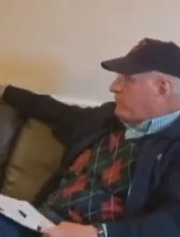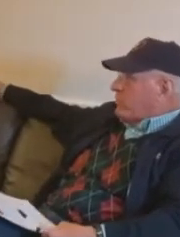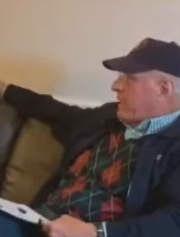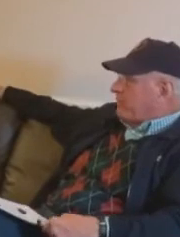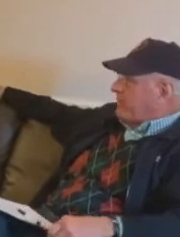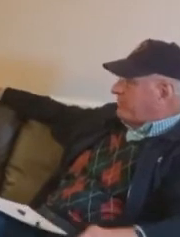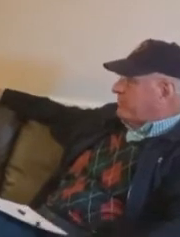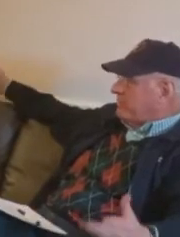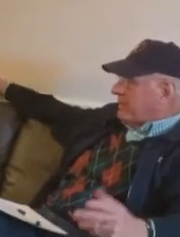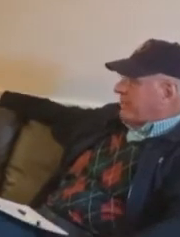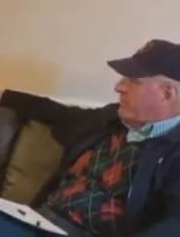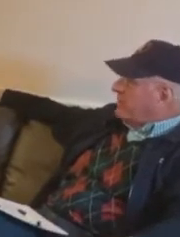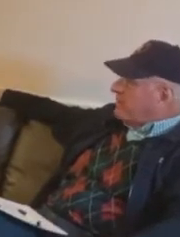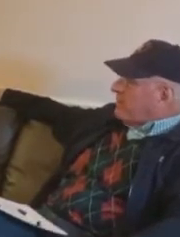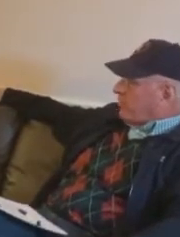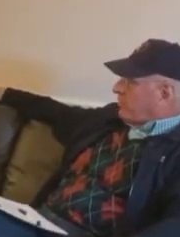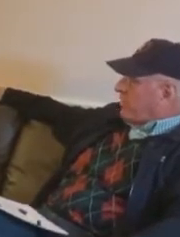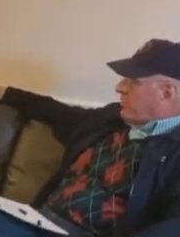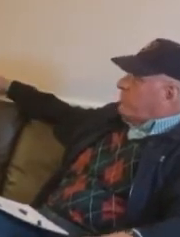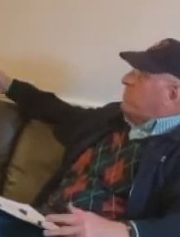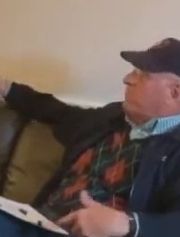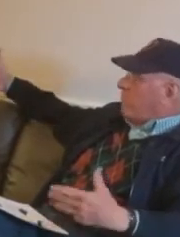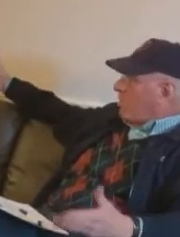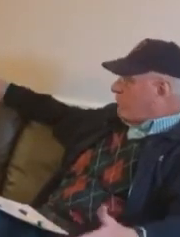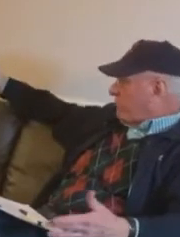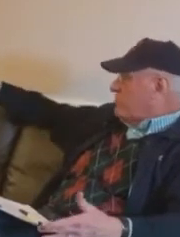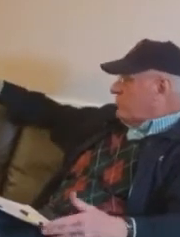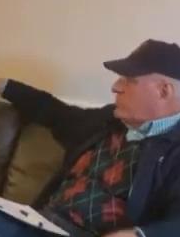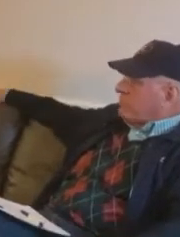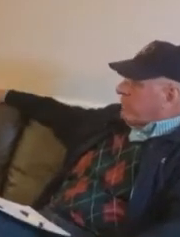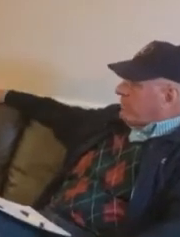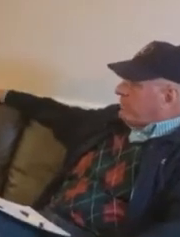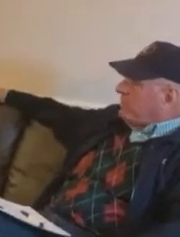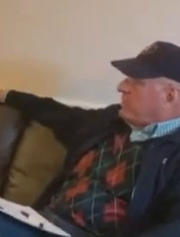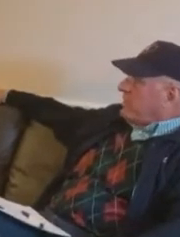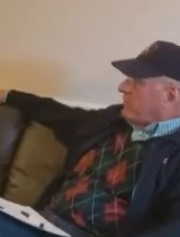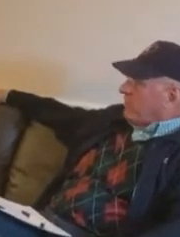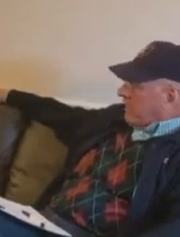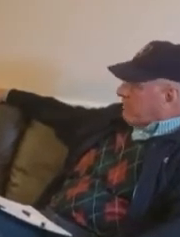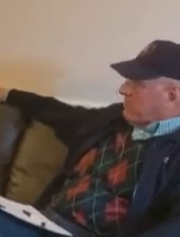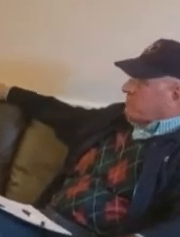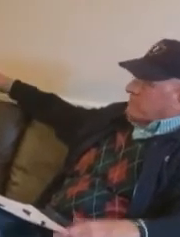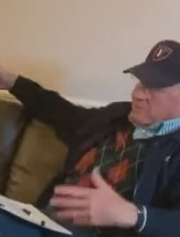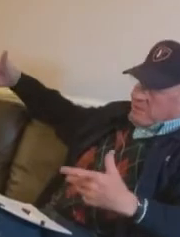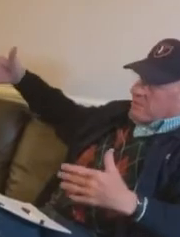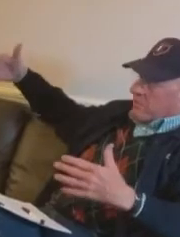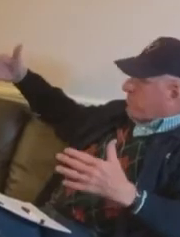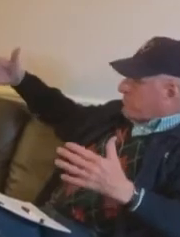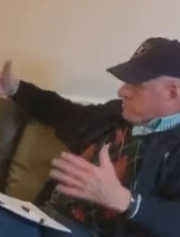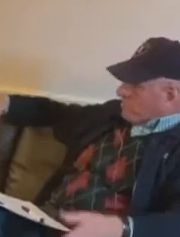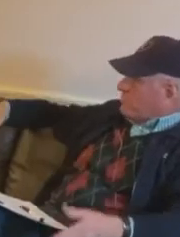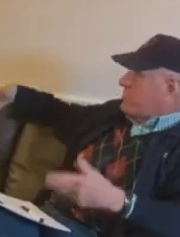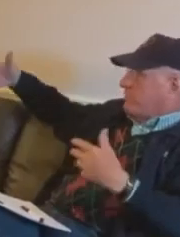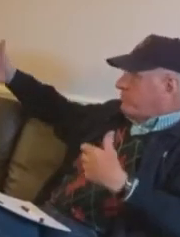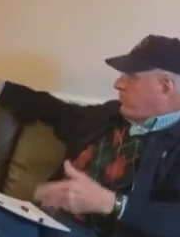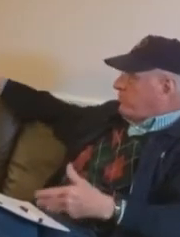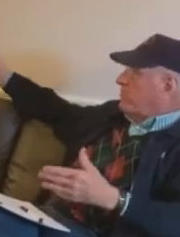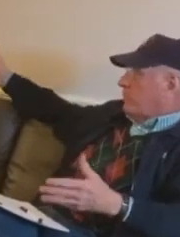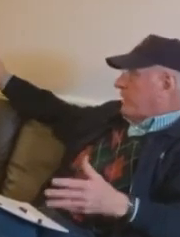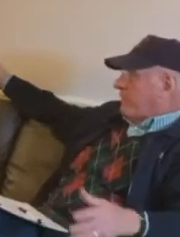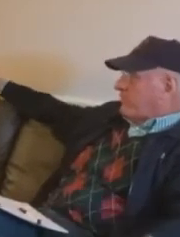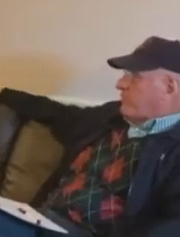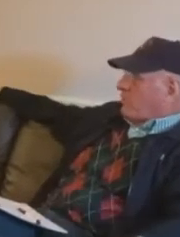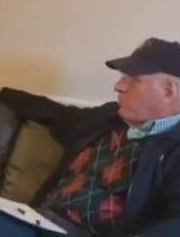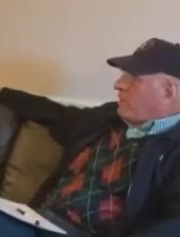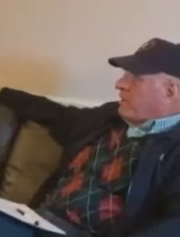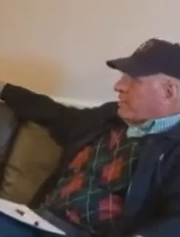Hartford and have been doing Habitat for the last 30 years. I've been involved with church committees at Asylum Hill, whether it's stewardship,